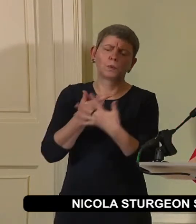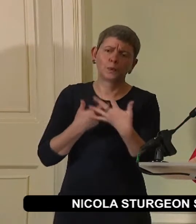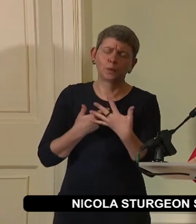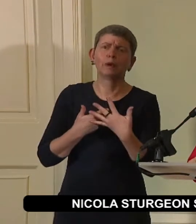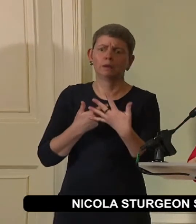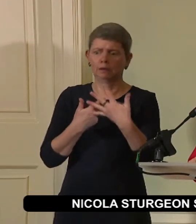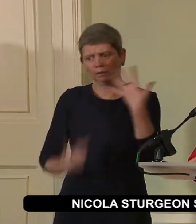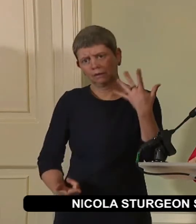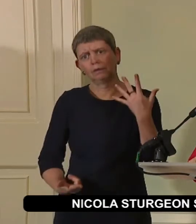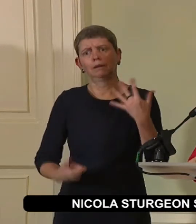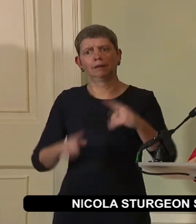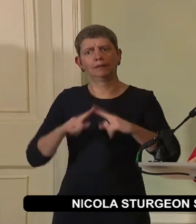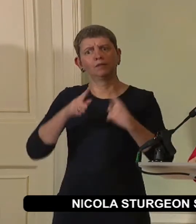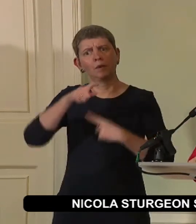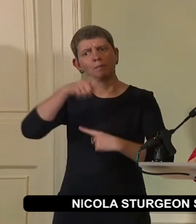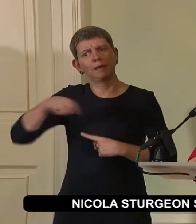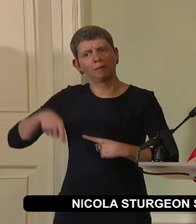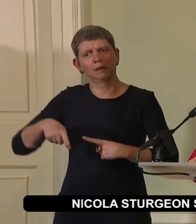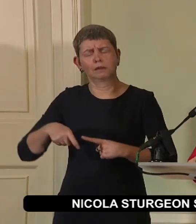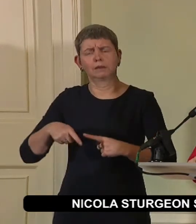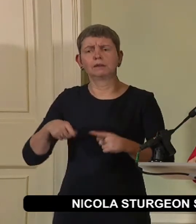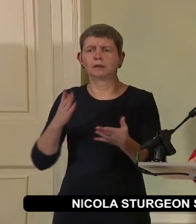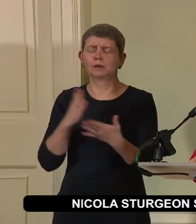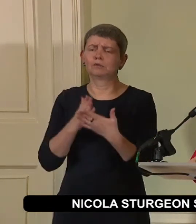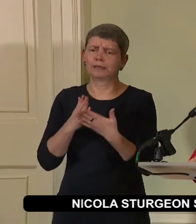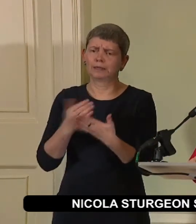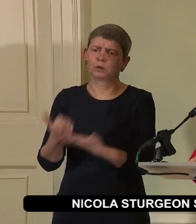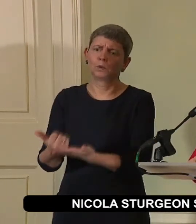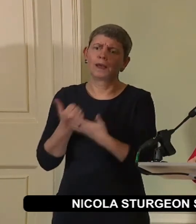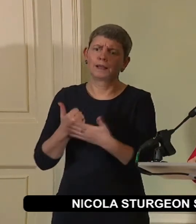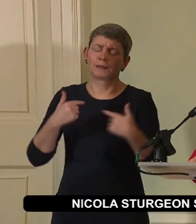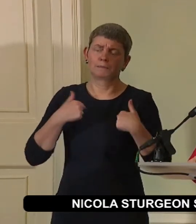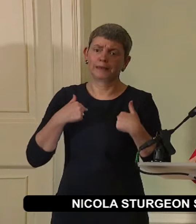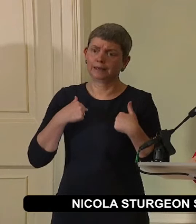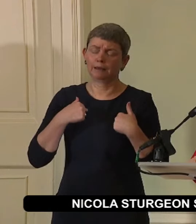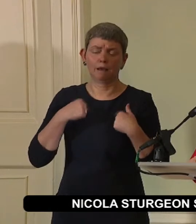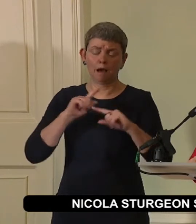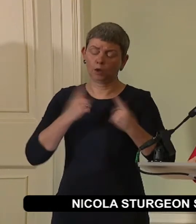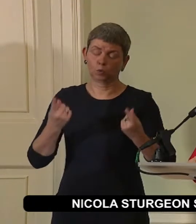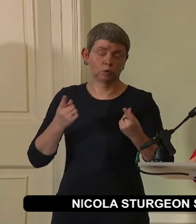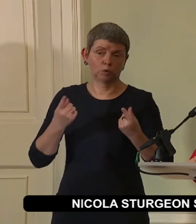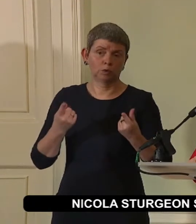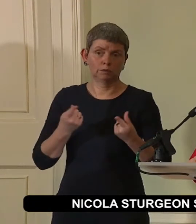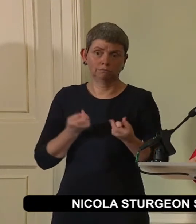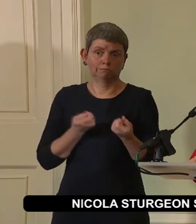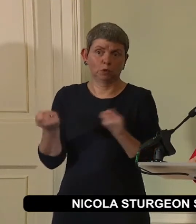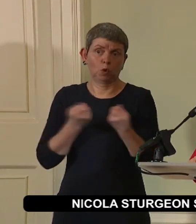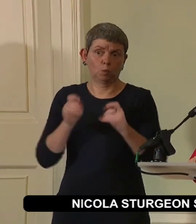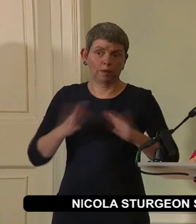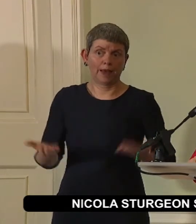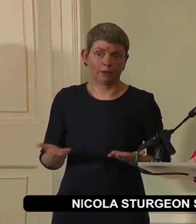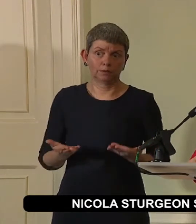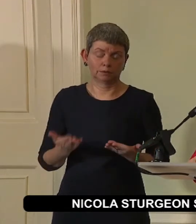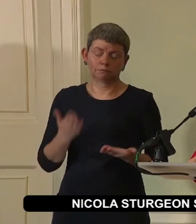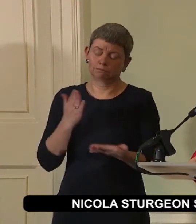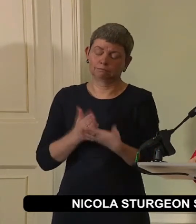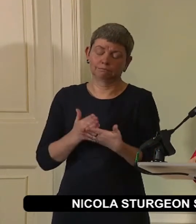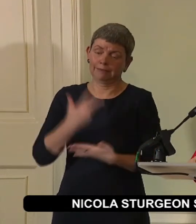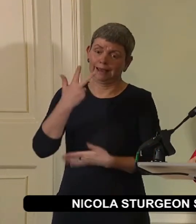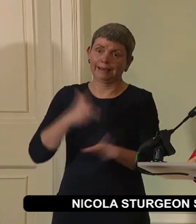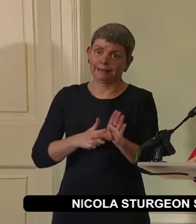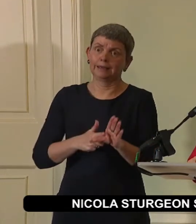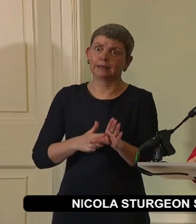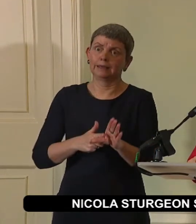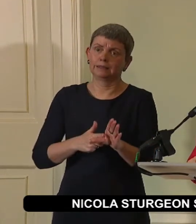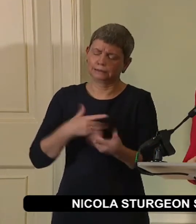very long list of people without whom I would not have lasted a single day in this job, let alone 8 years. I